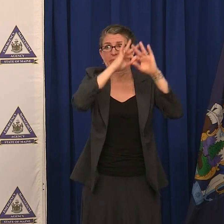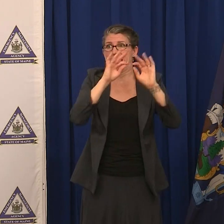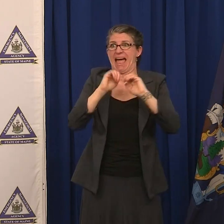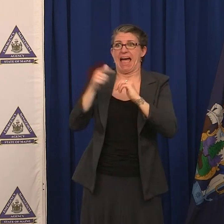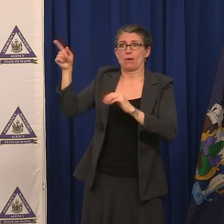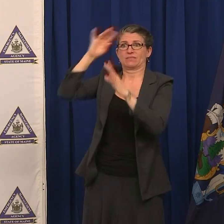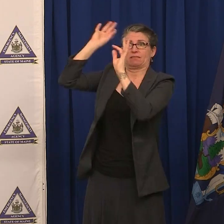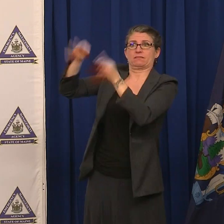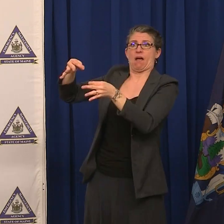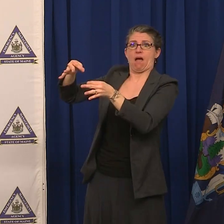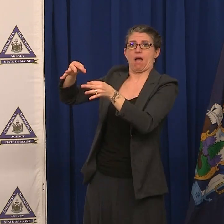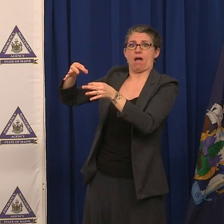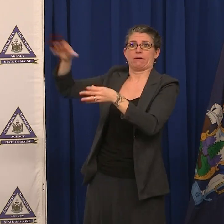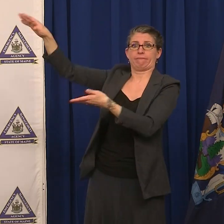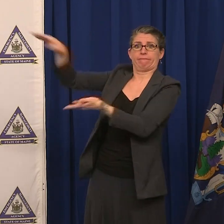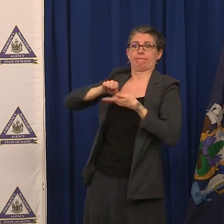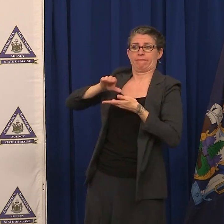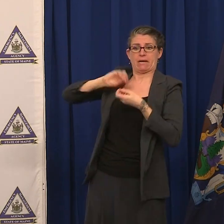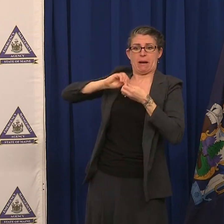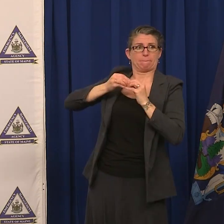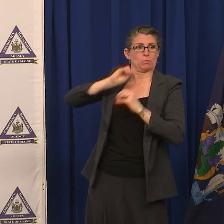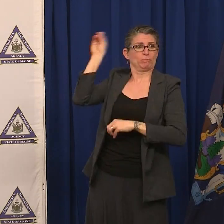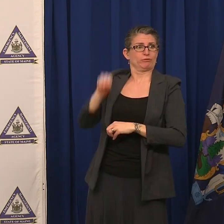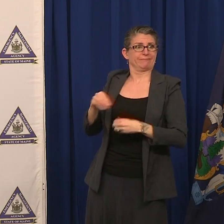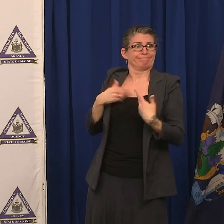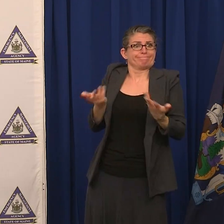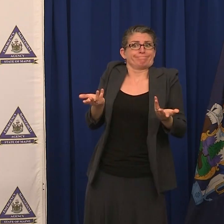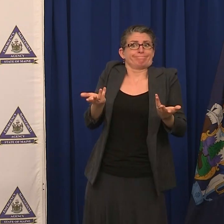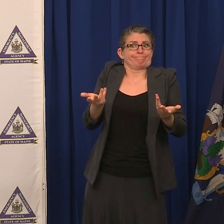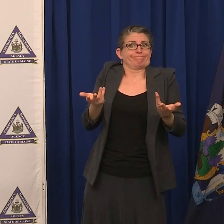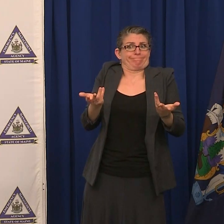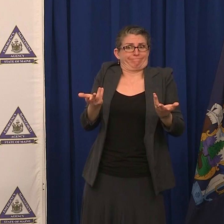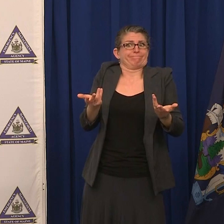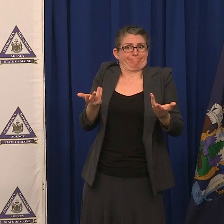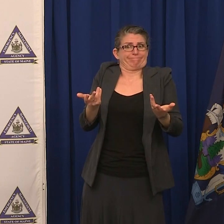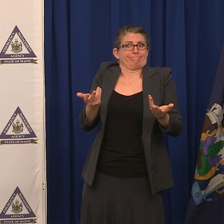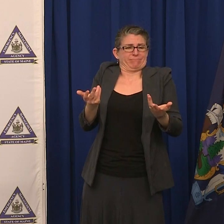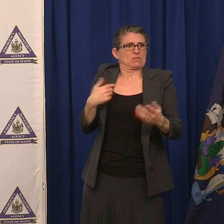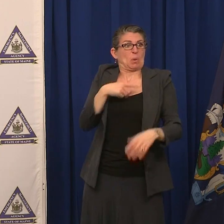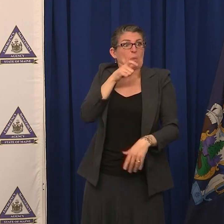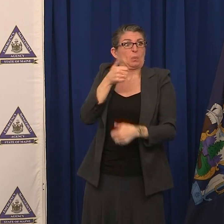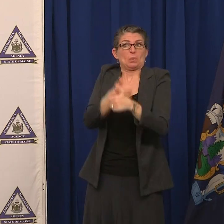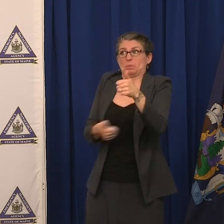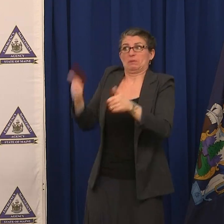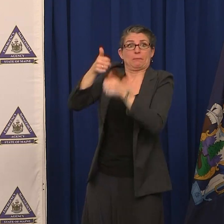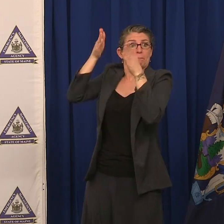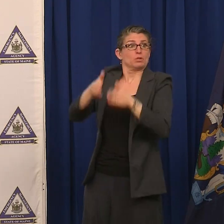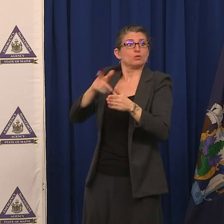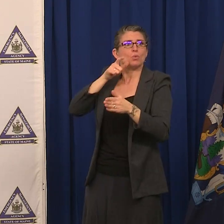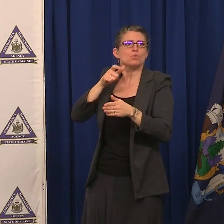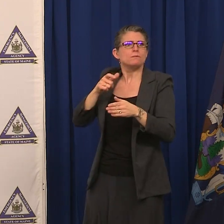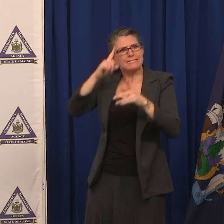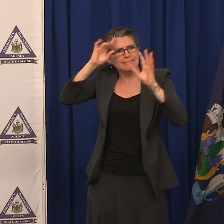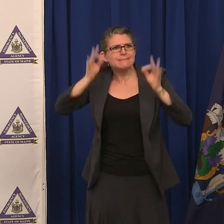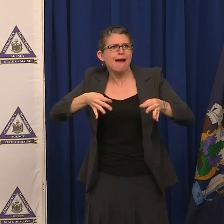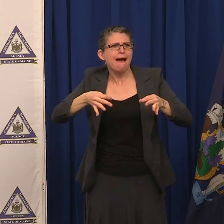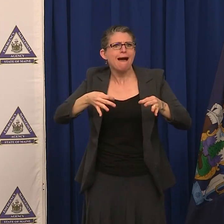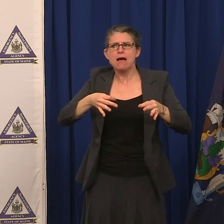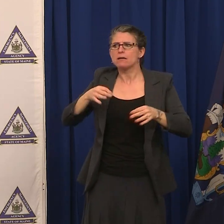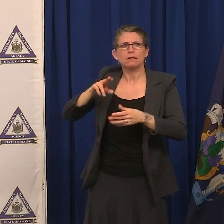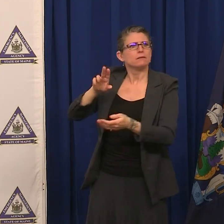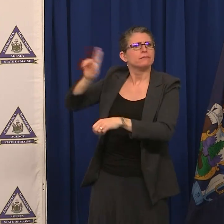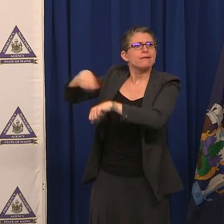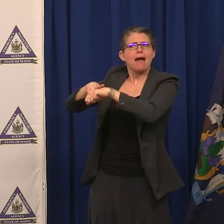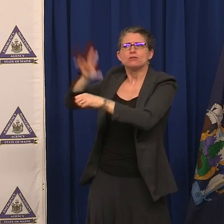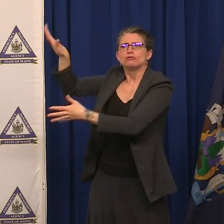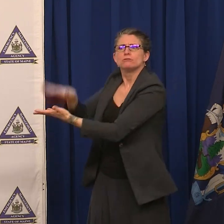run the national stockpile have made those allocation decisions. But again, we're not just waiting for those answers. We're also